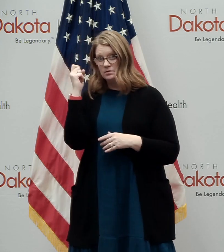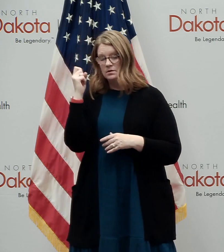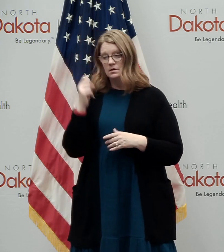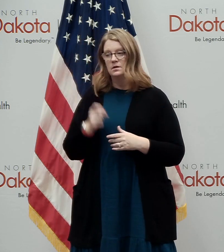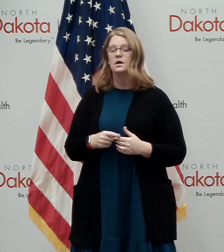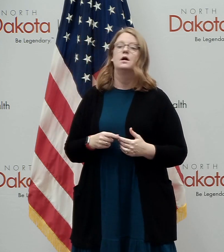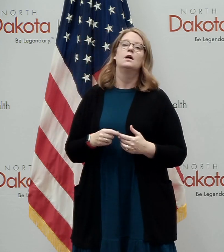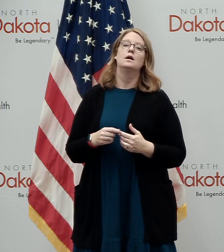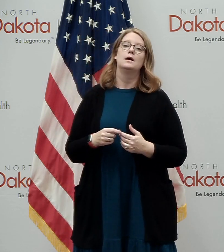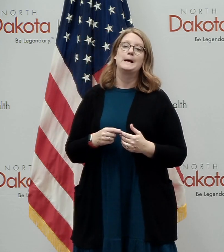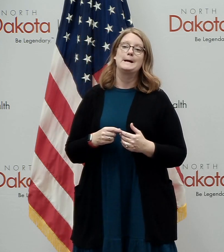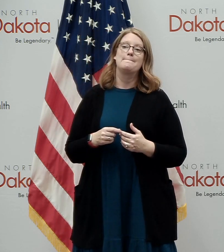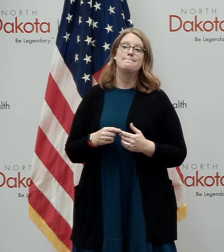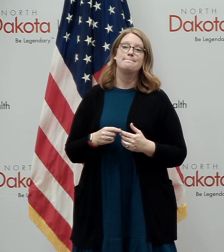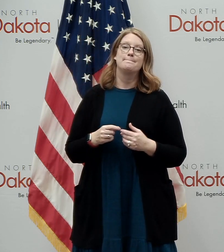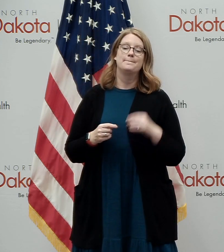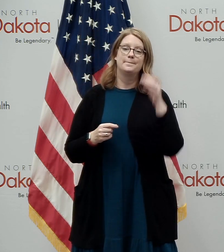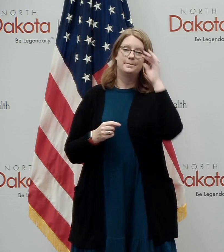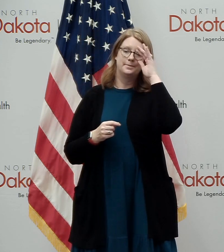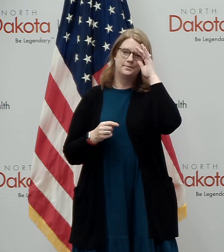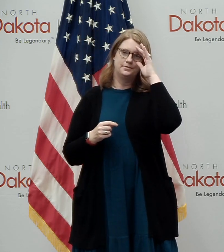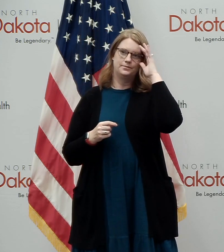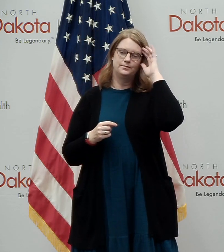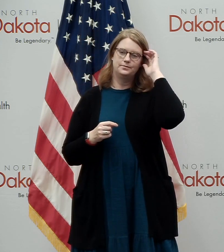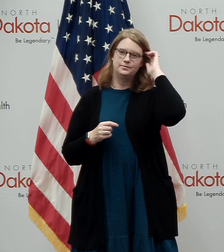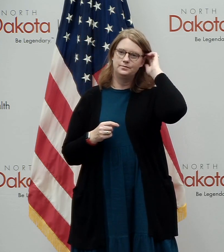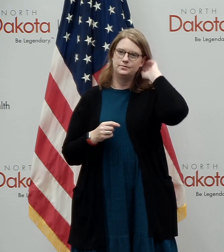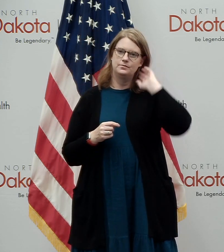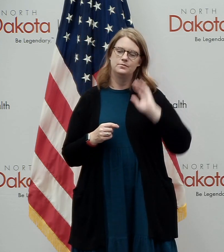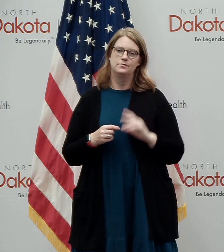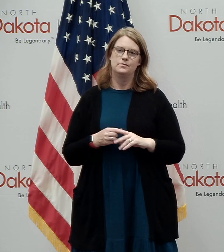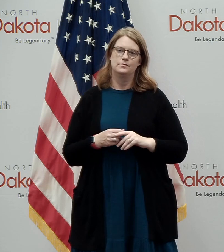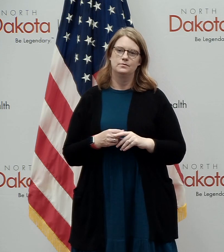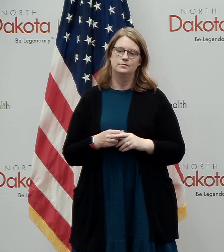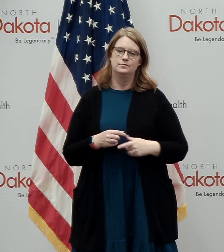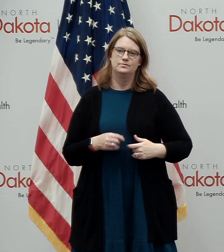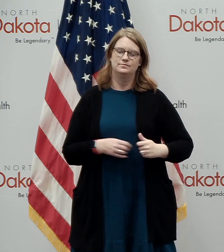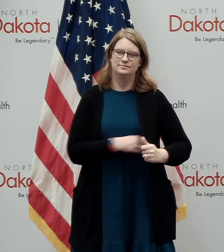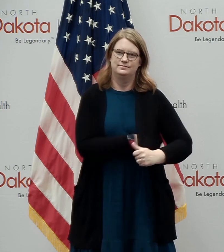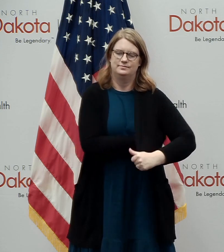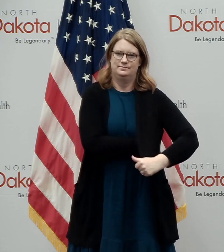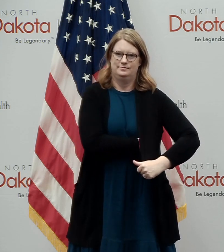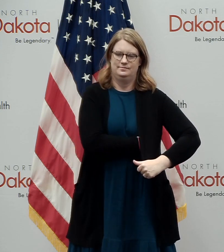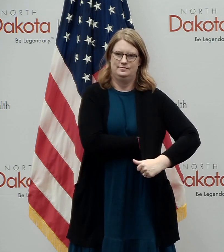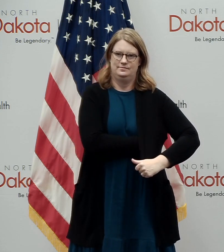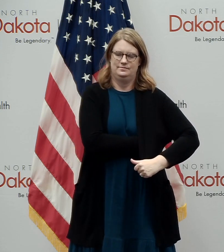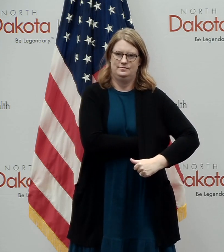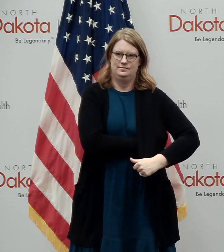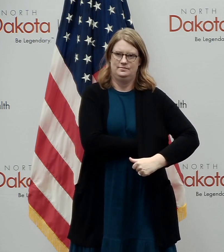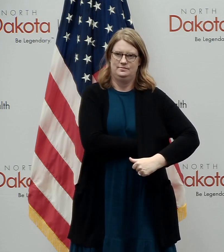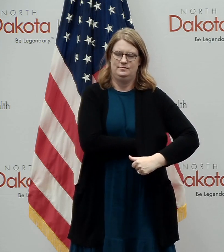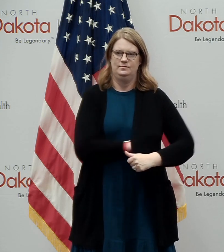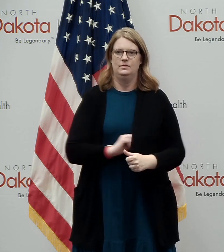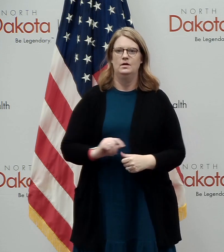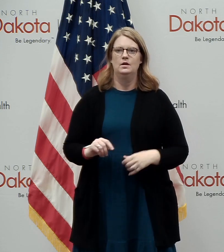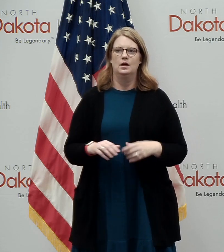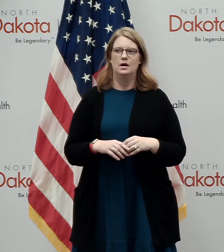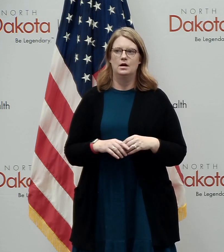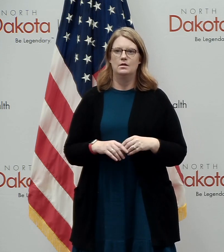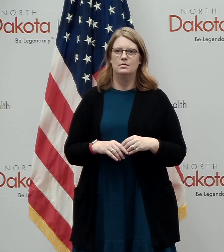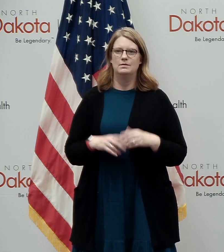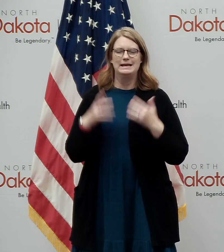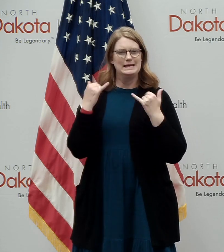But one of the things that we want to talk about in the with those